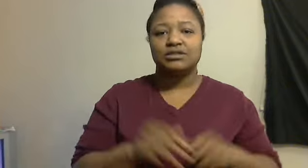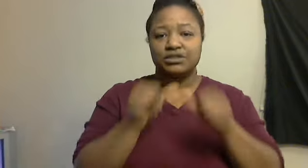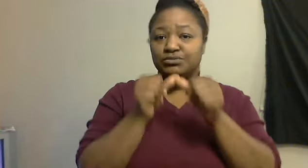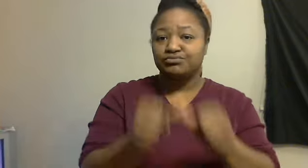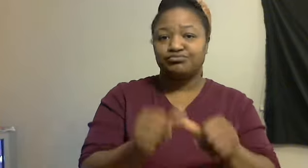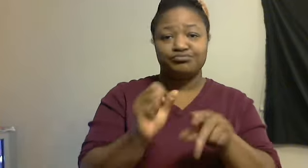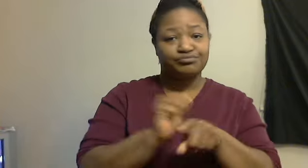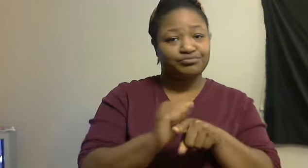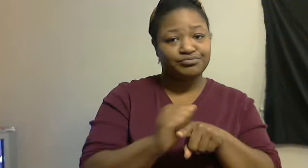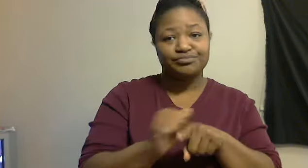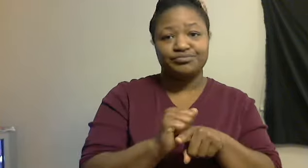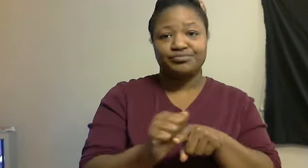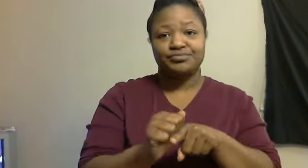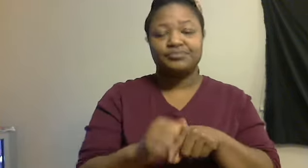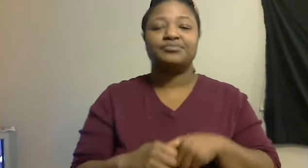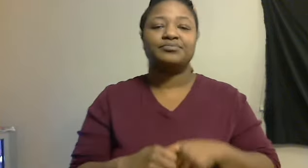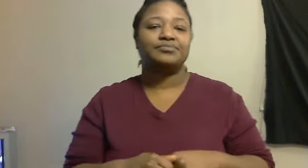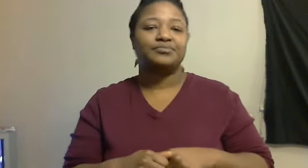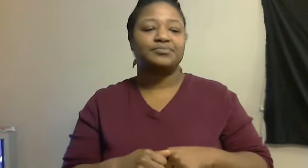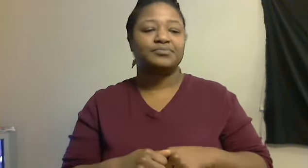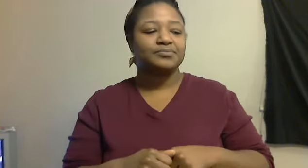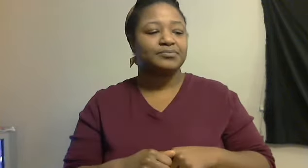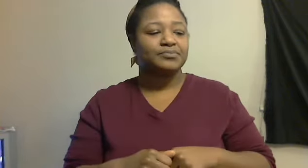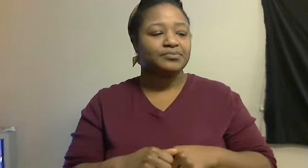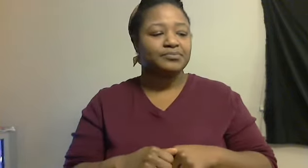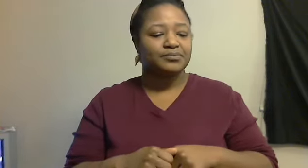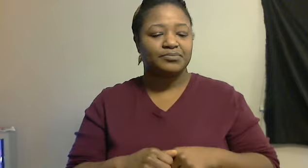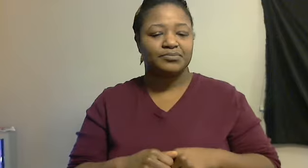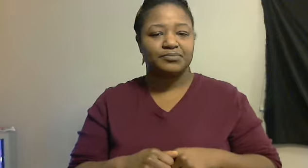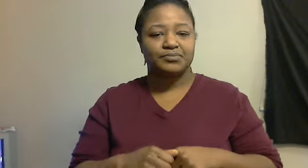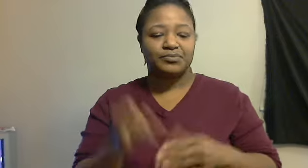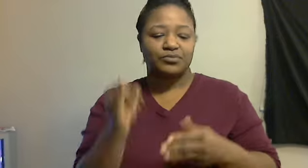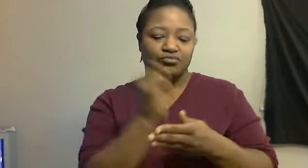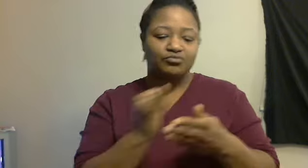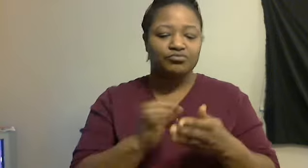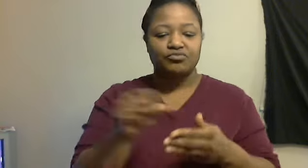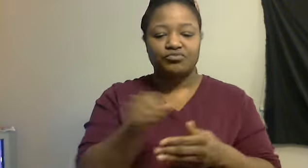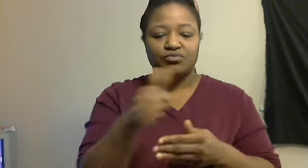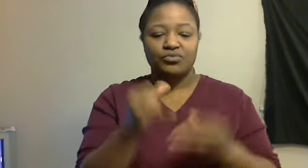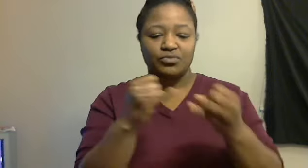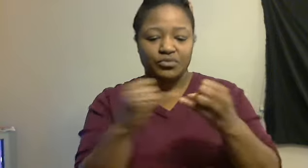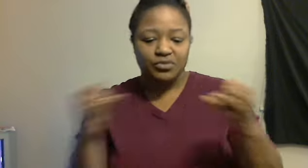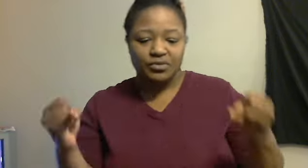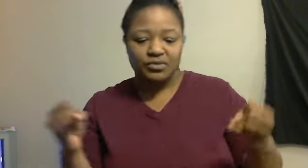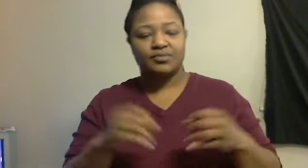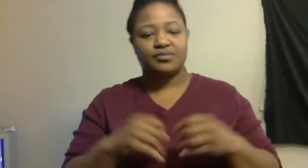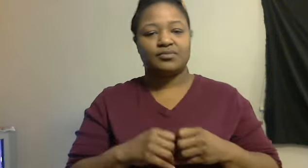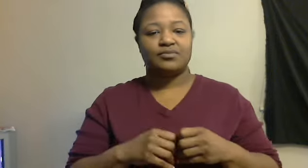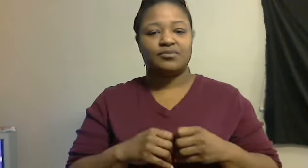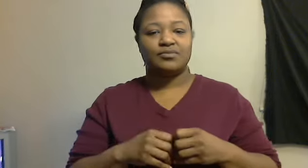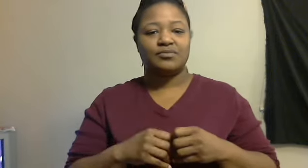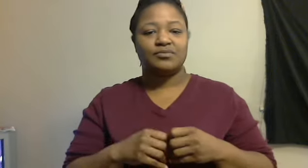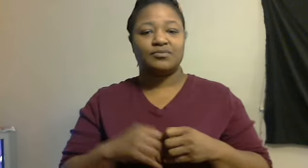I want to draw the number line. Actually, I have a line tool, so I shouldn't give you all those ugly-looking lines that I've been giving you. Look at that. Look at that. That's amazing.